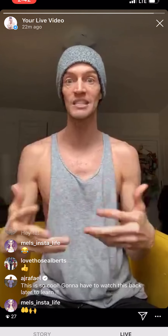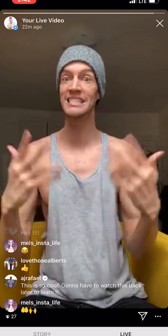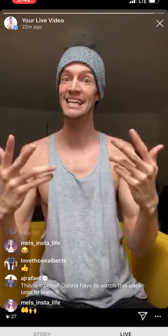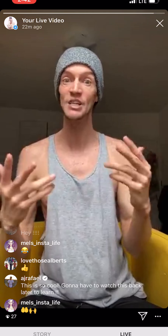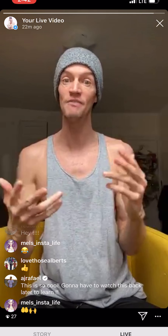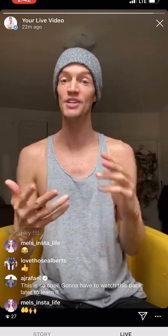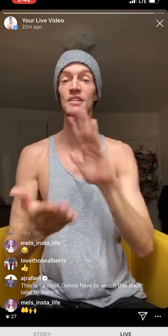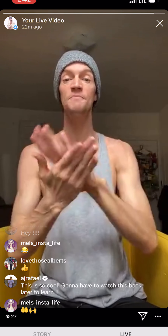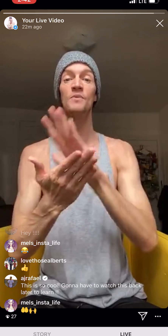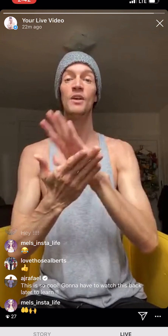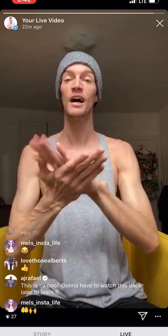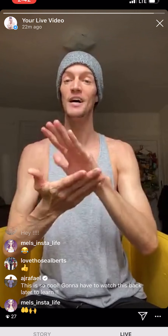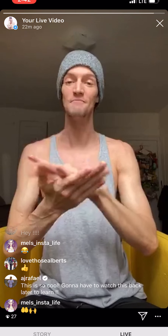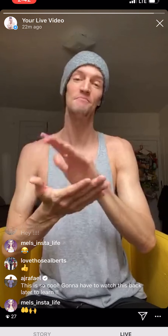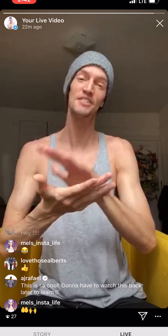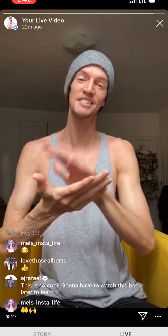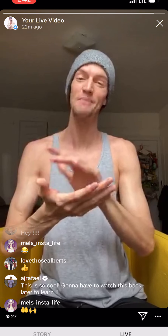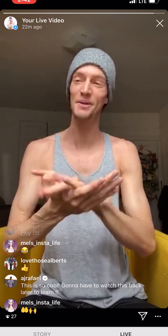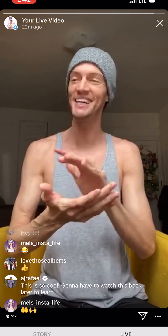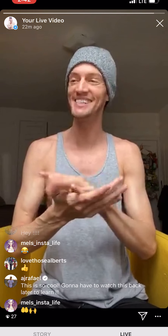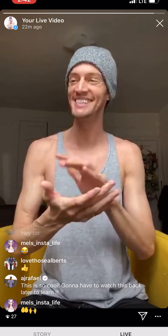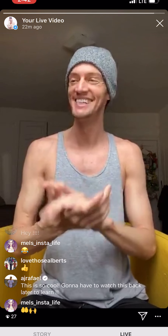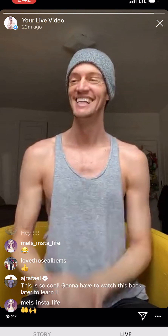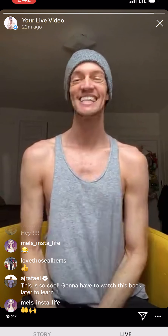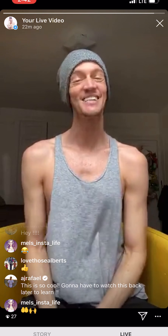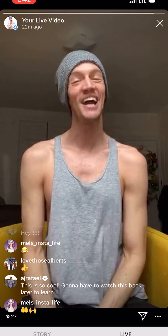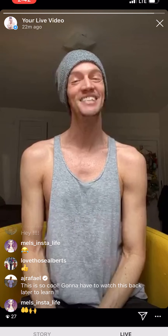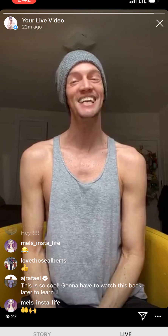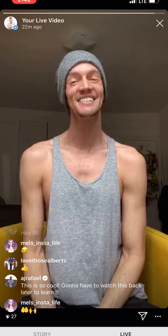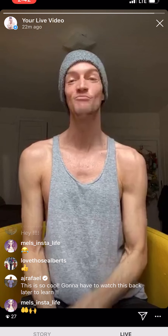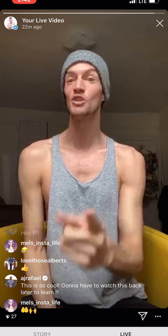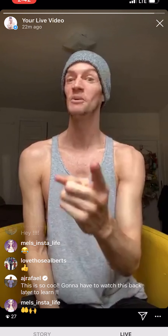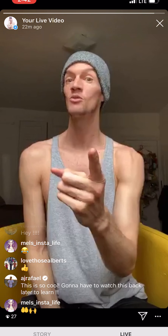standing ovation. Um, just clap your hands. Congratulate. Show me congratulate.